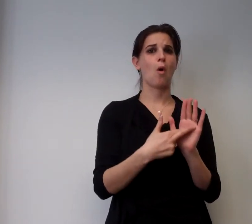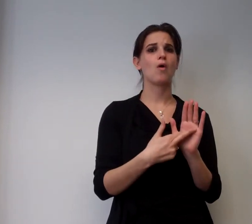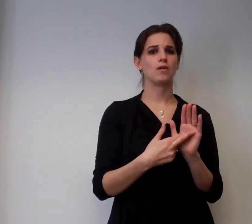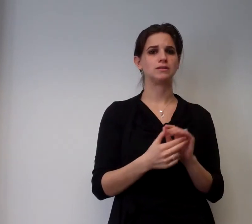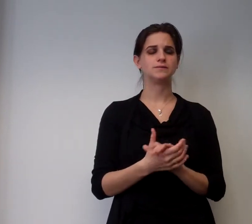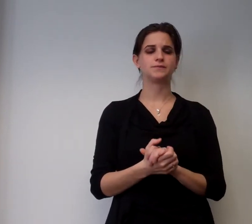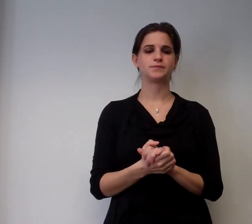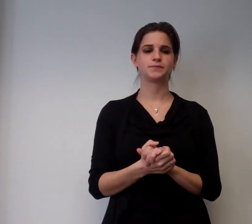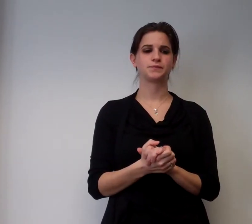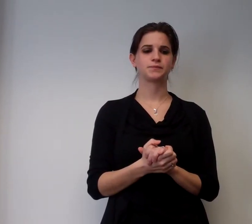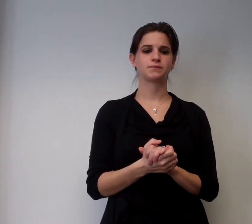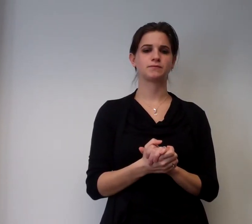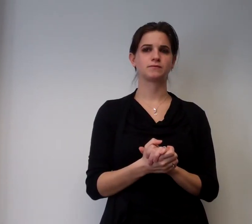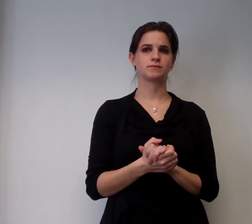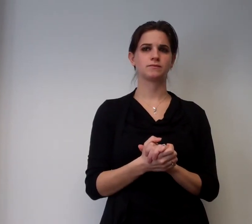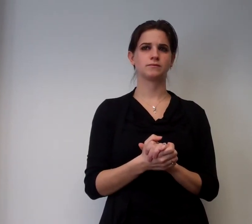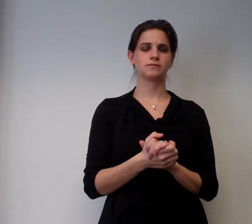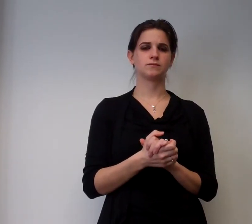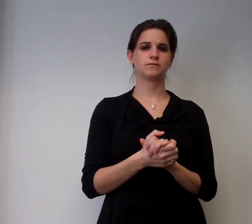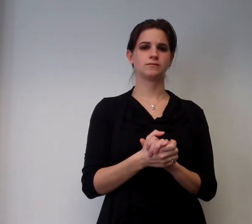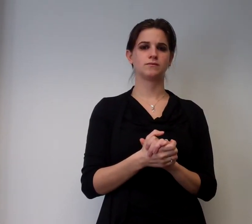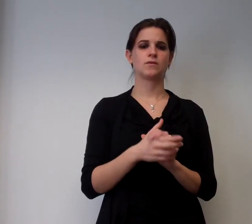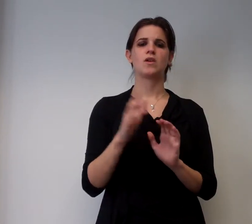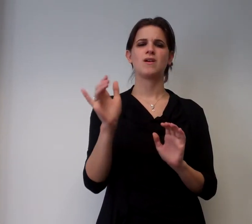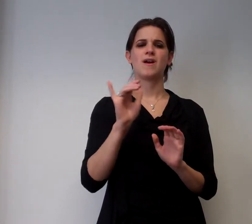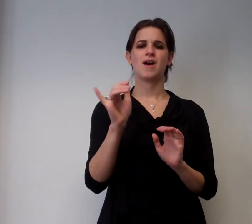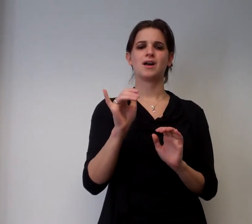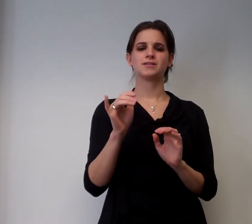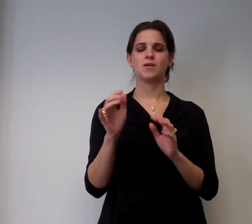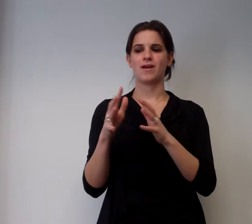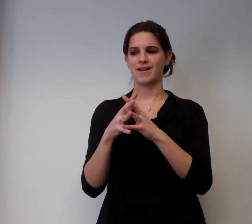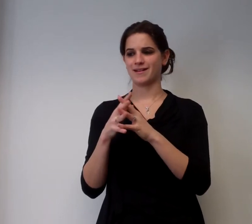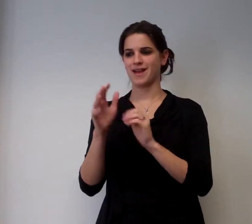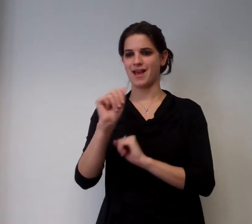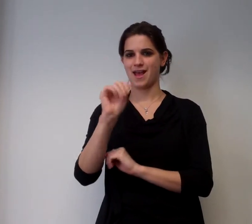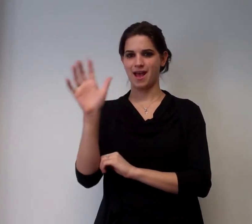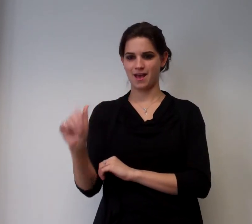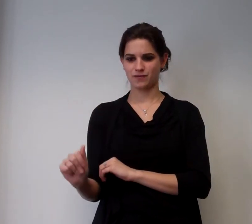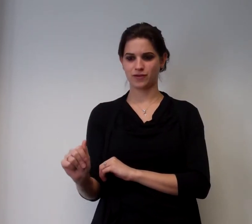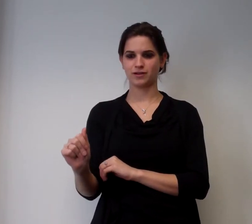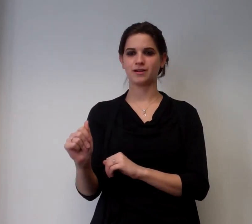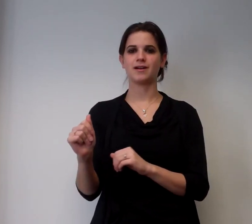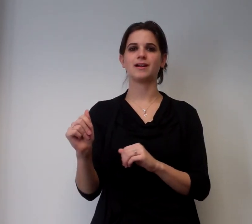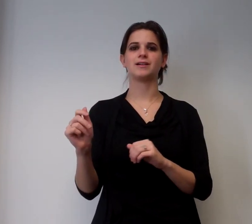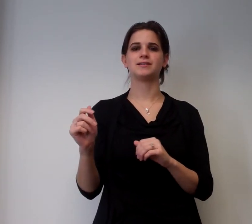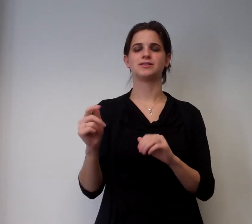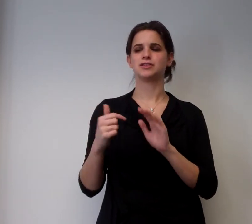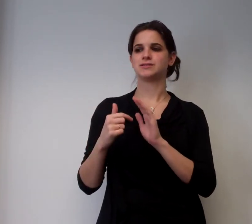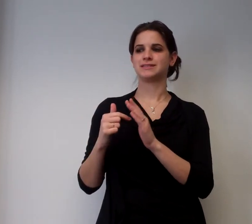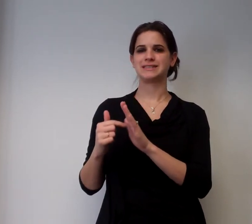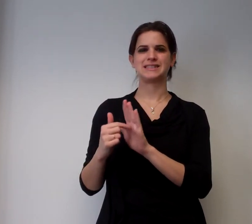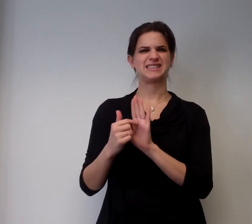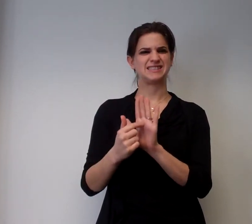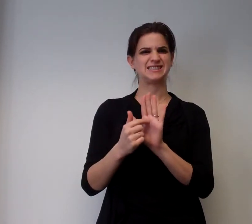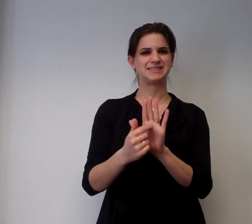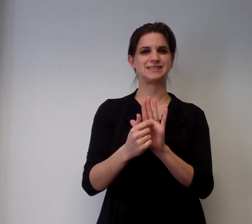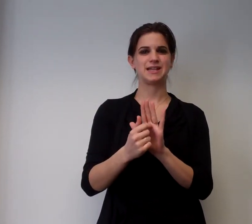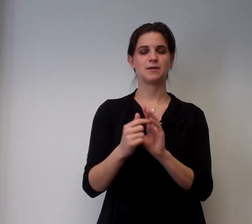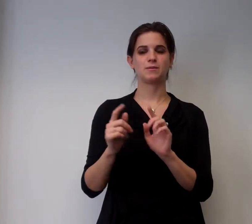movement. All over Africa, nations are becoming independent. People are getting their freedom and are ruling their own